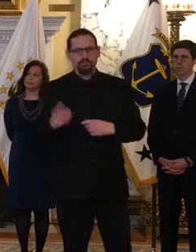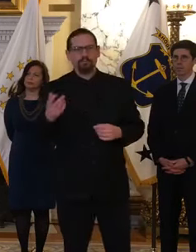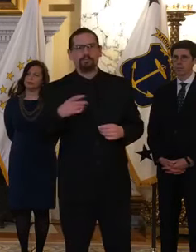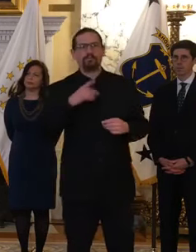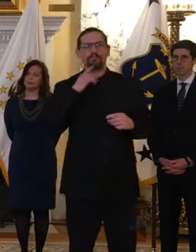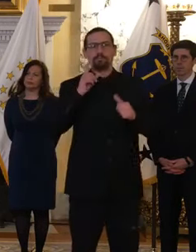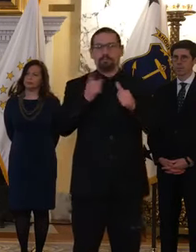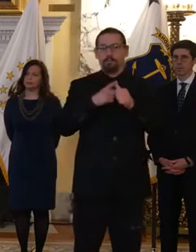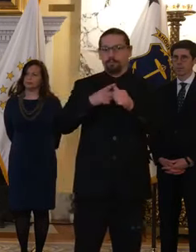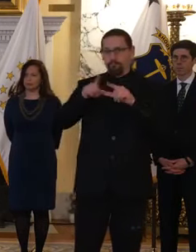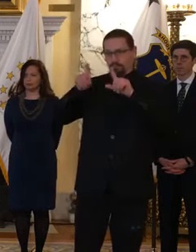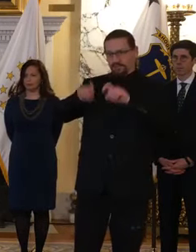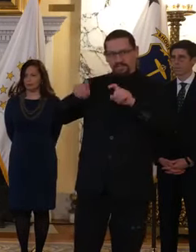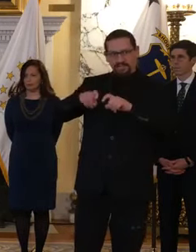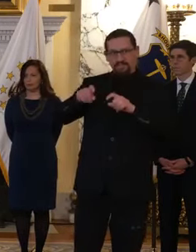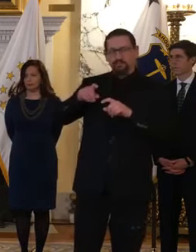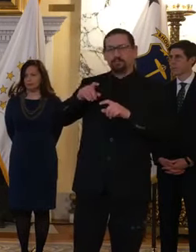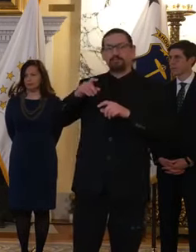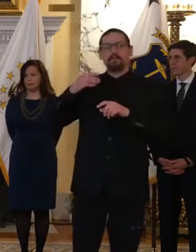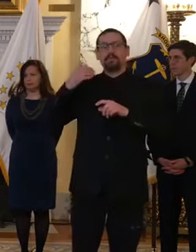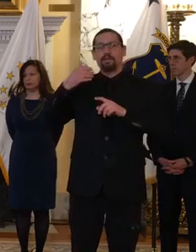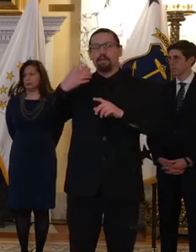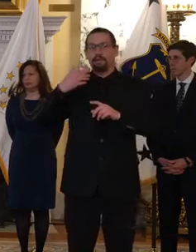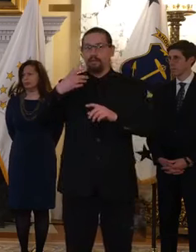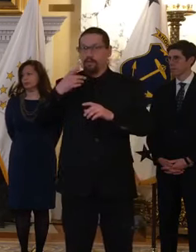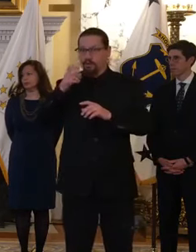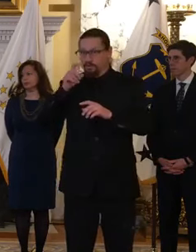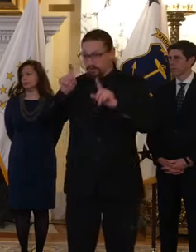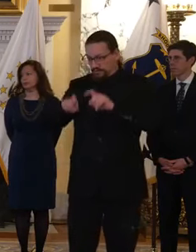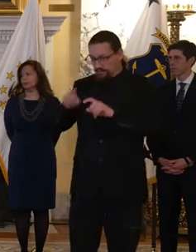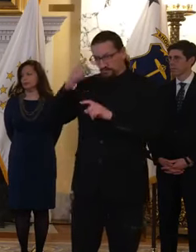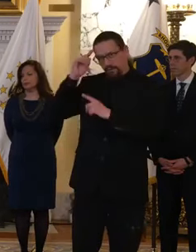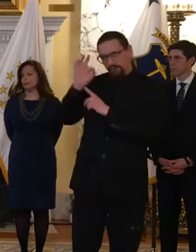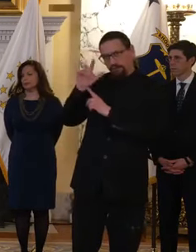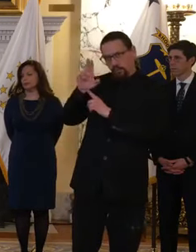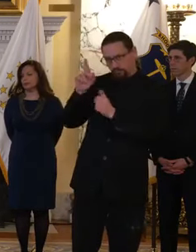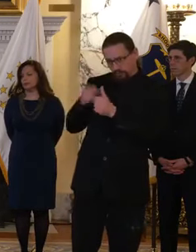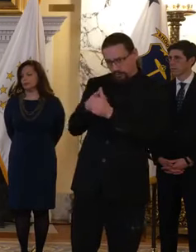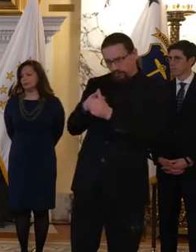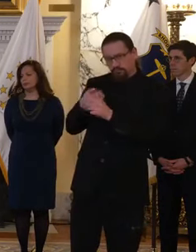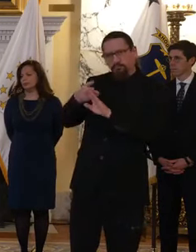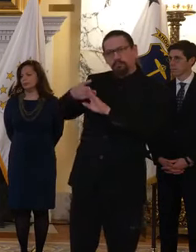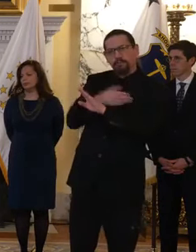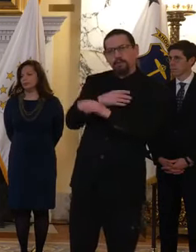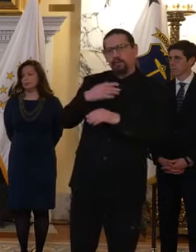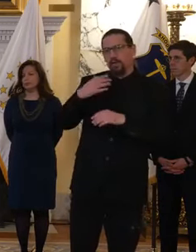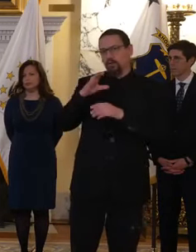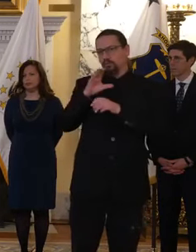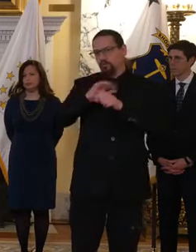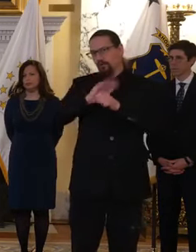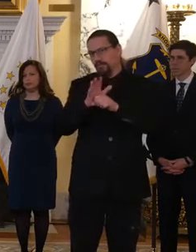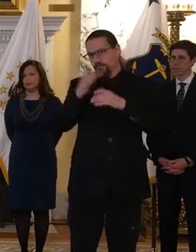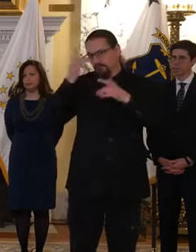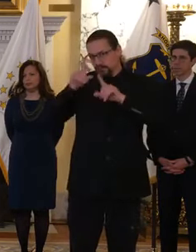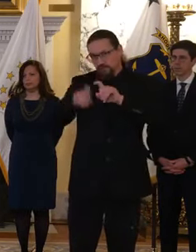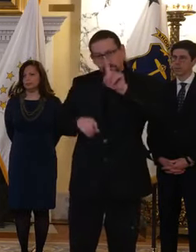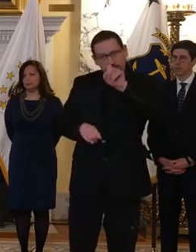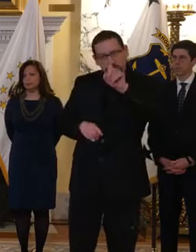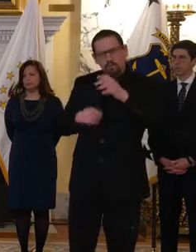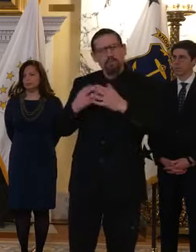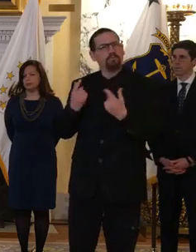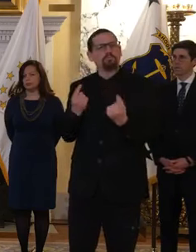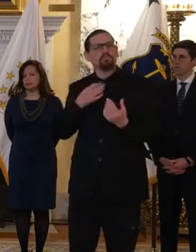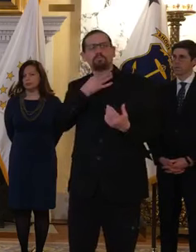How many flu cases are we seeing for folks who think they have COVID-19? So when it is appropriate,